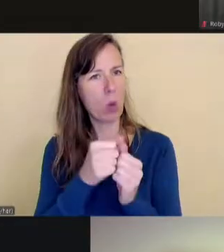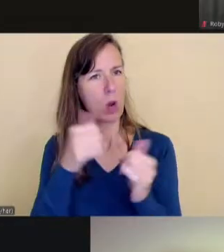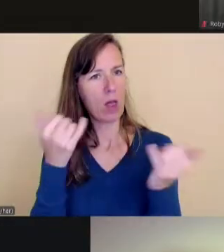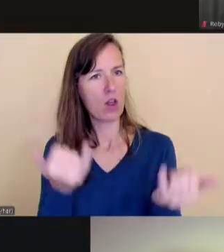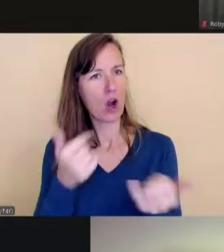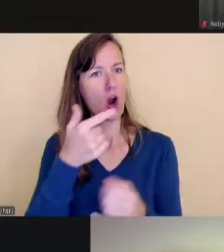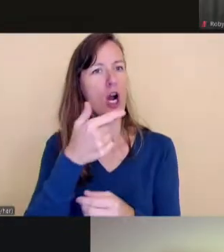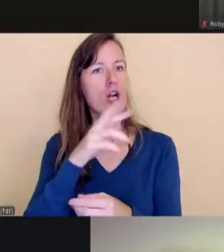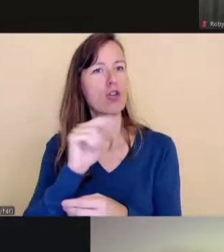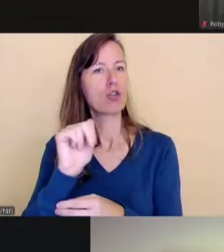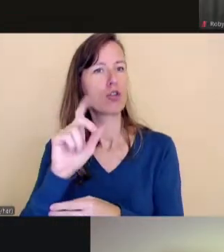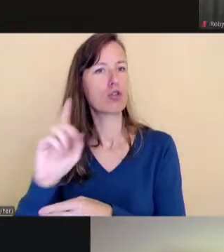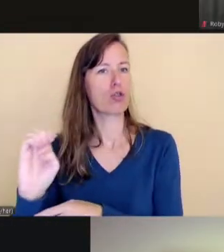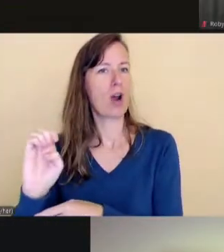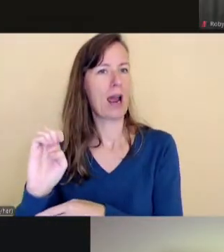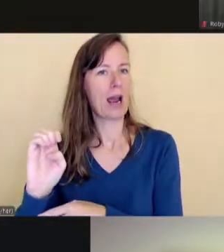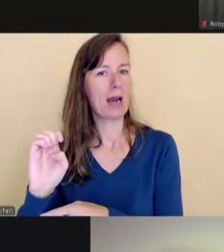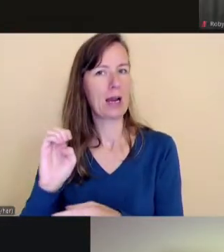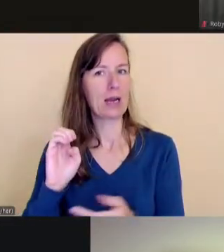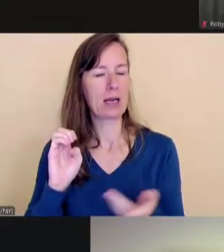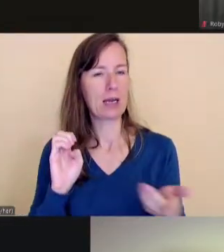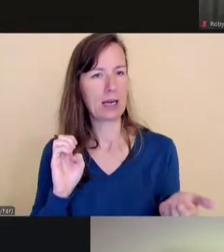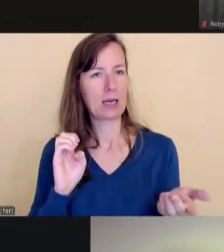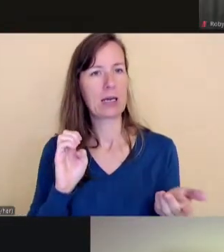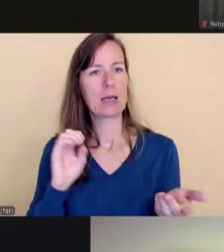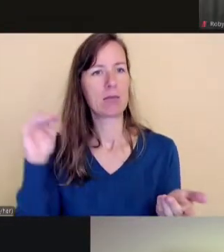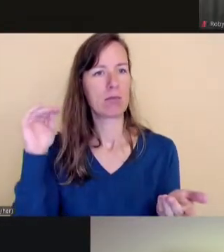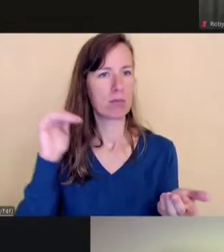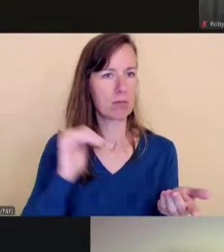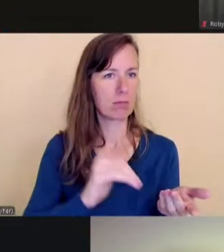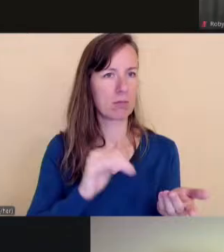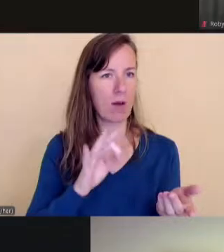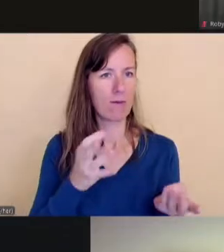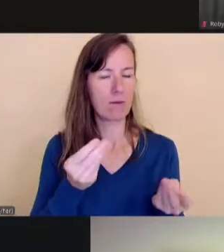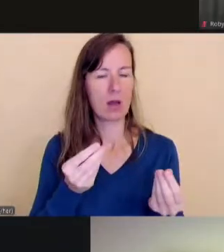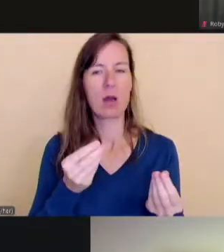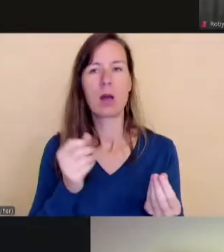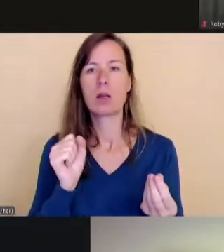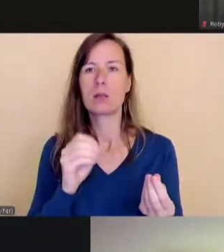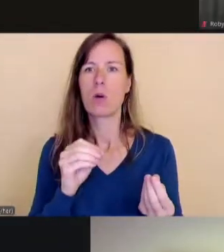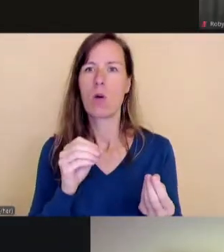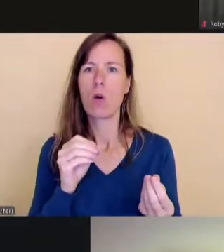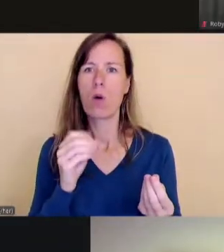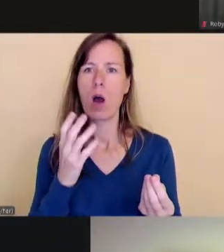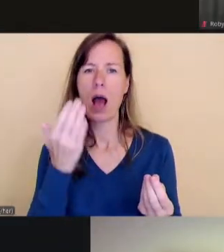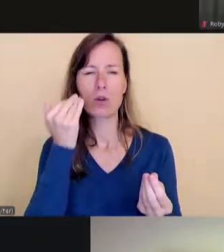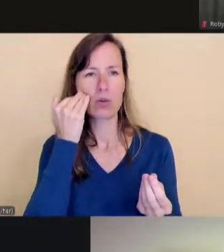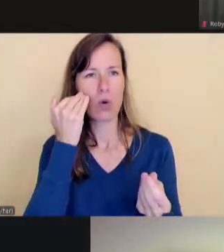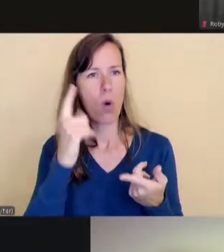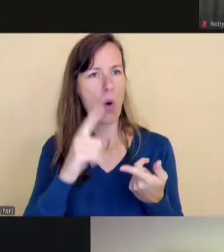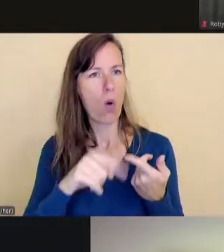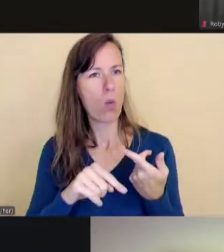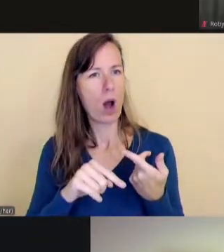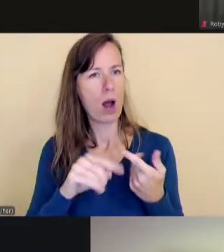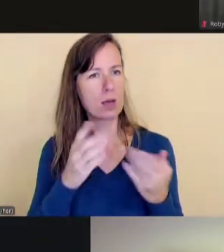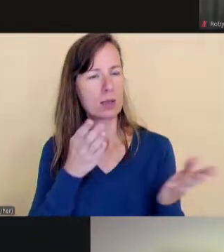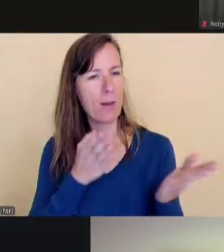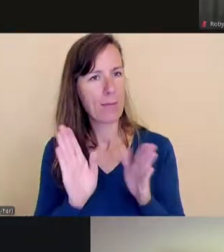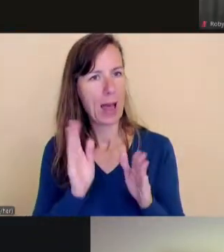I witnessed. So I'd like to know what the plan is to make sure that we